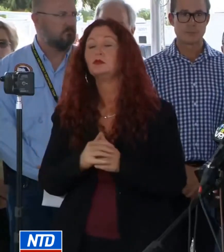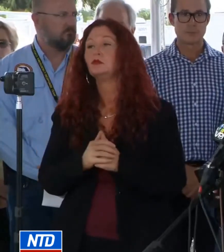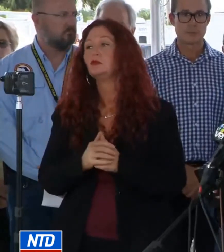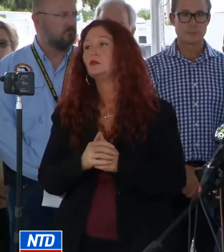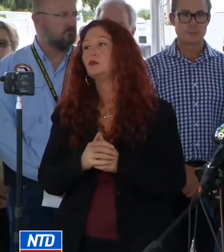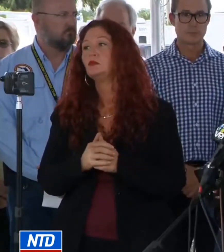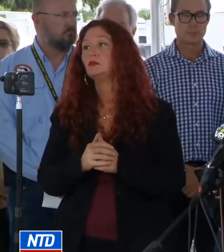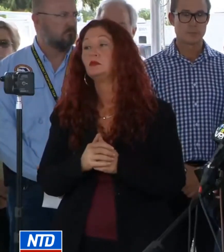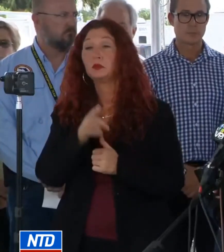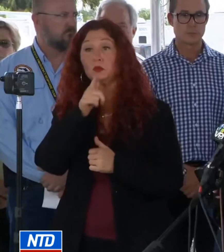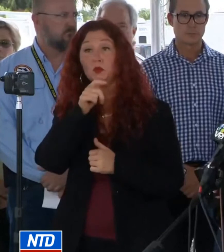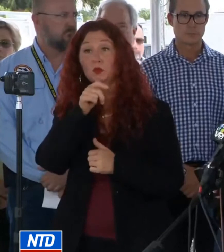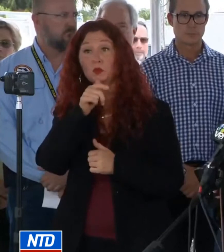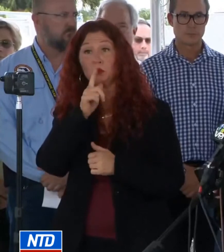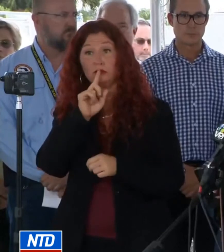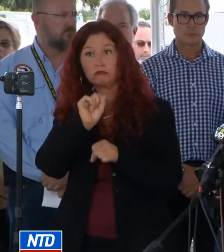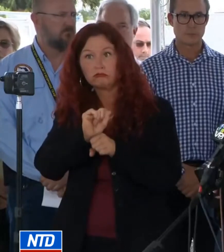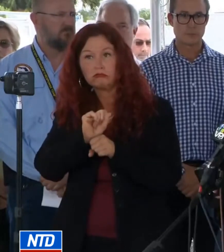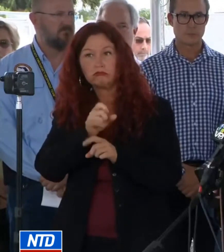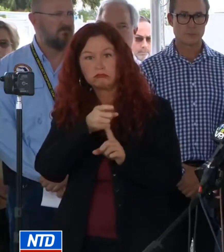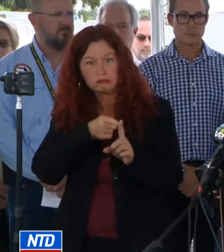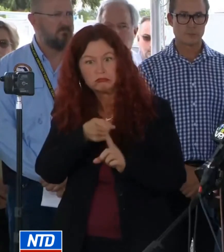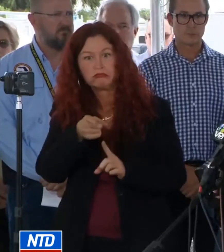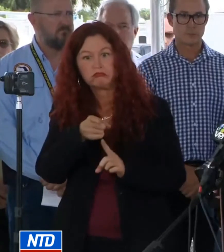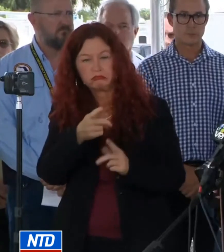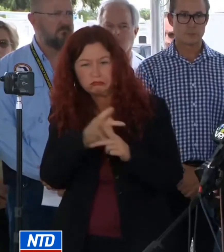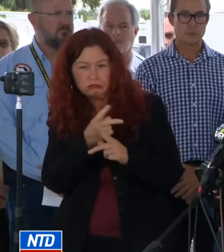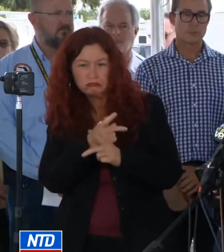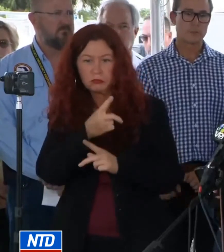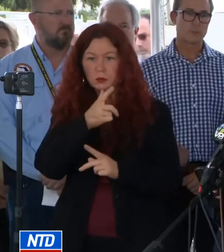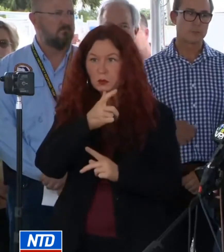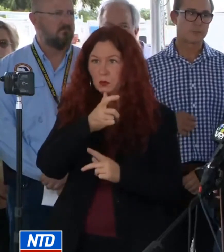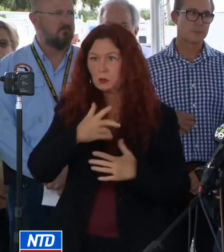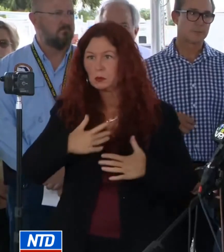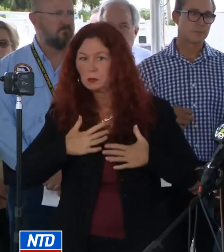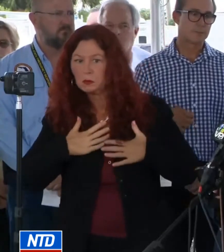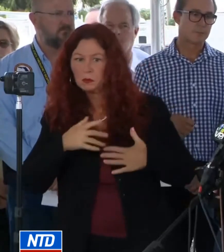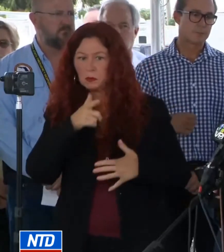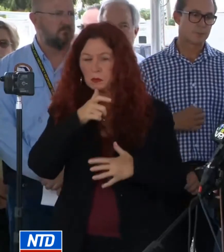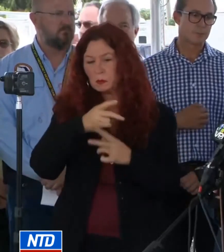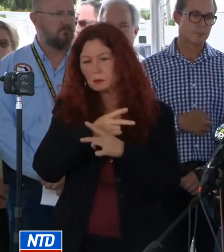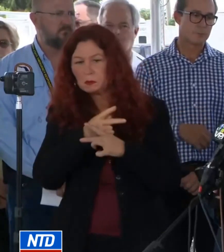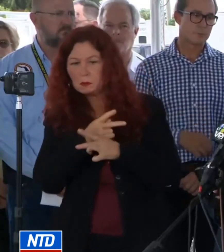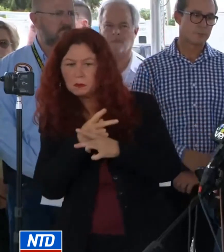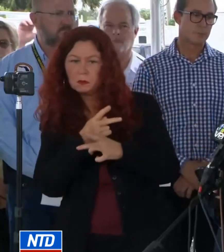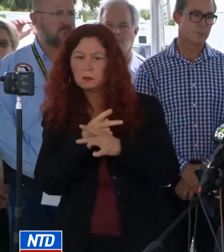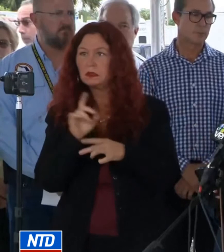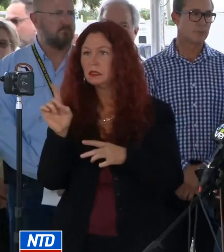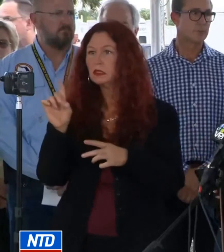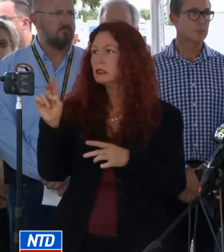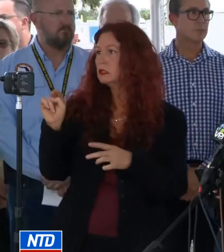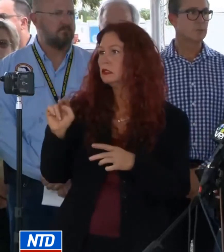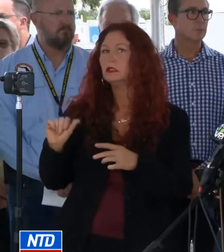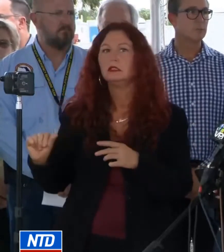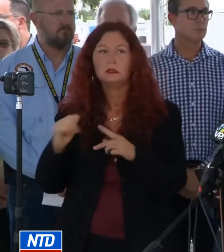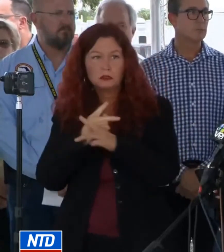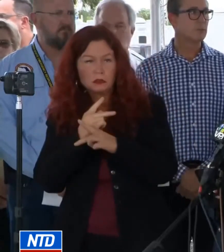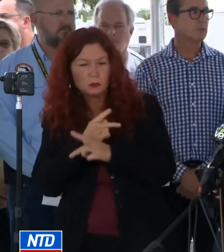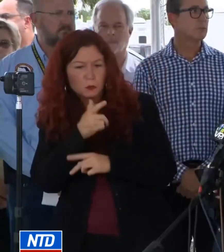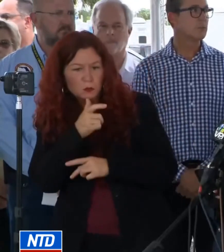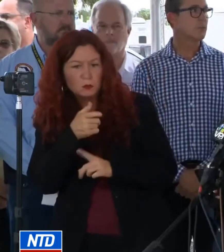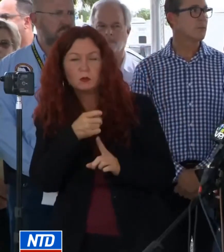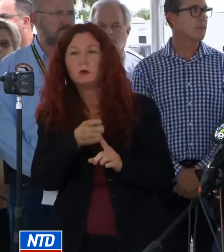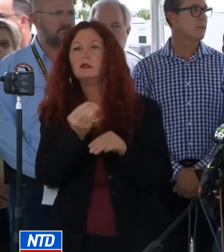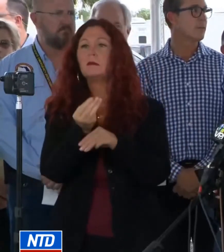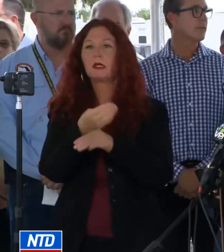Department for their very sensitive handling of this difficult matter. And all the names have been released